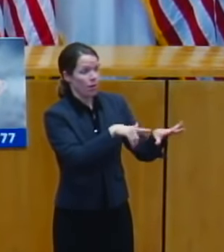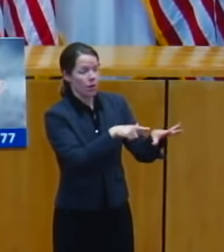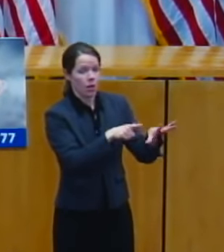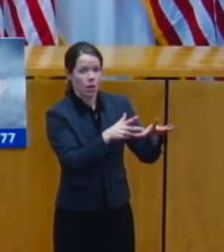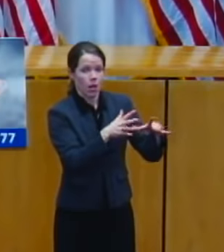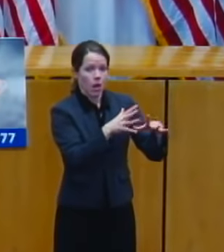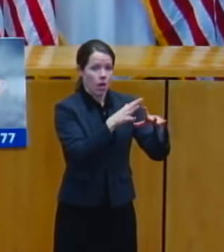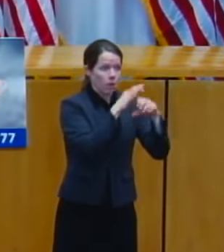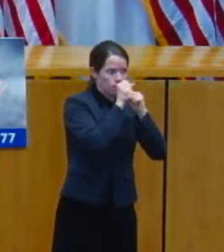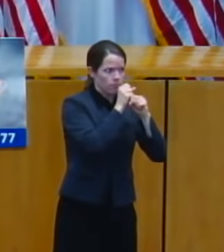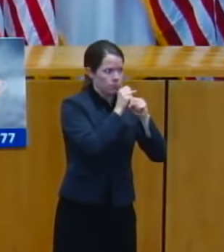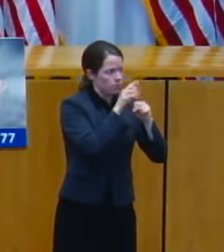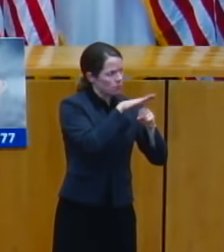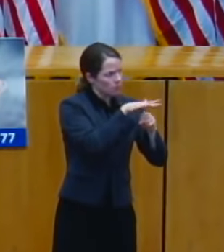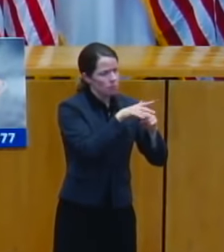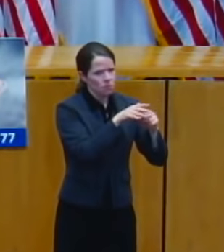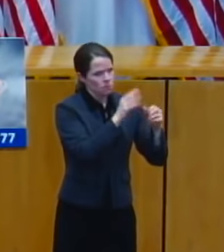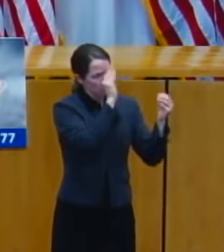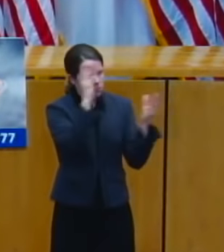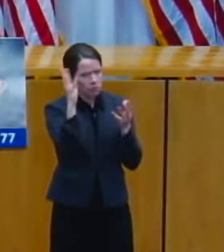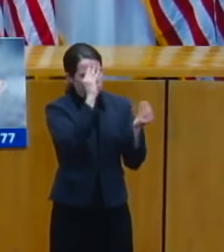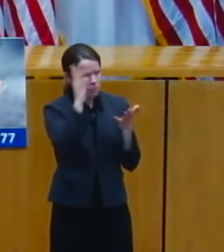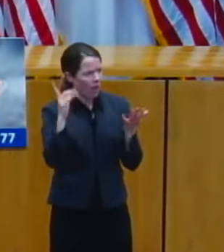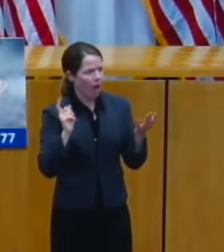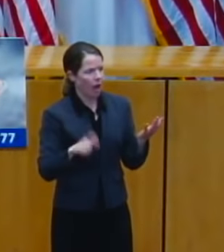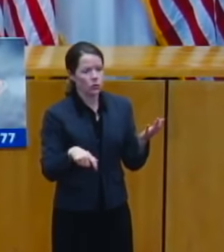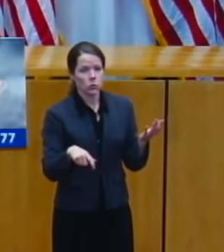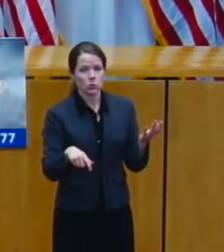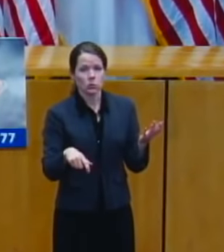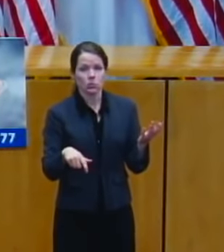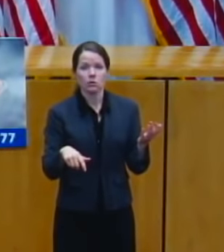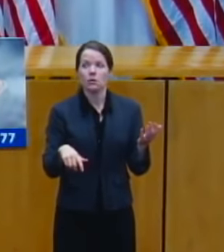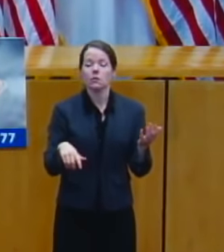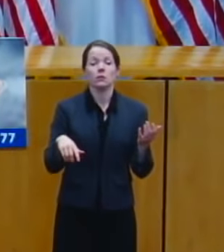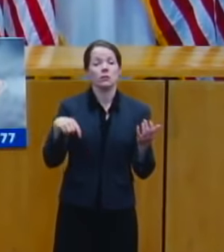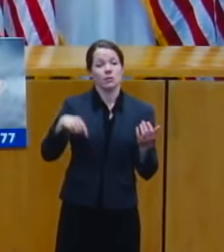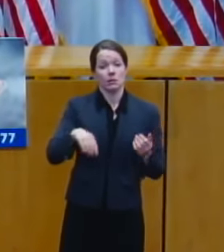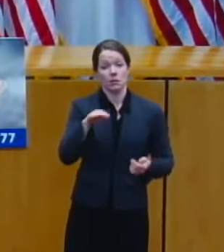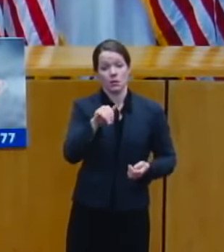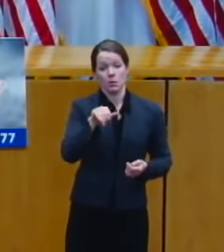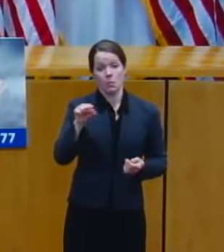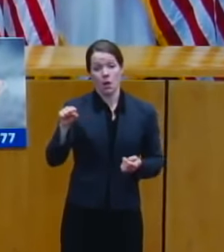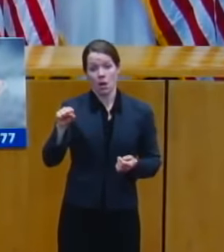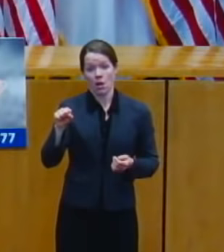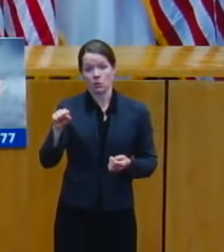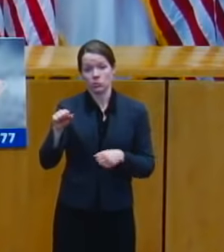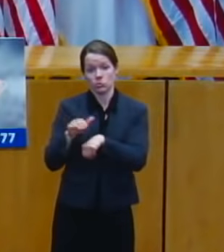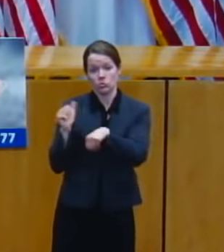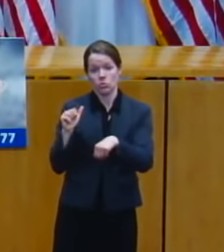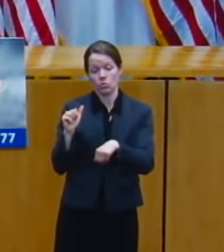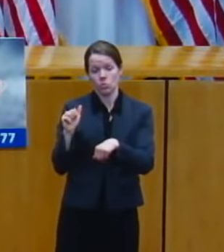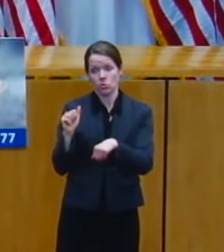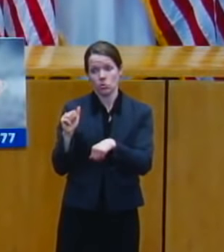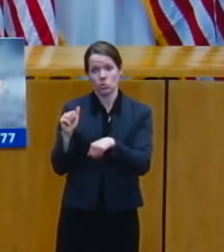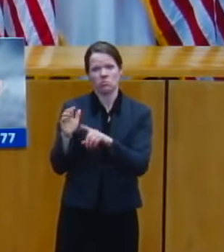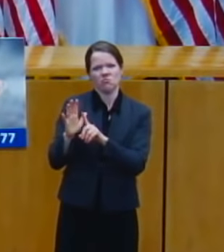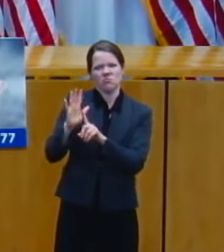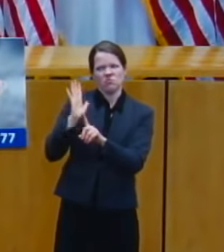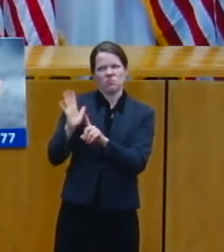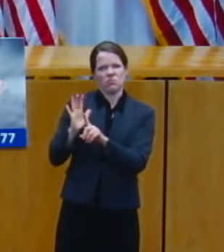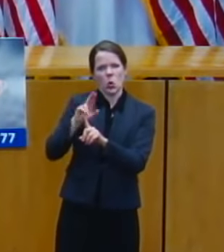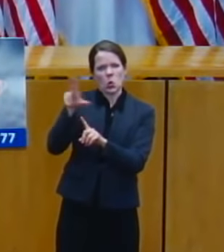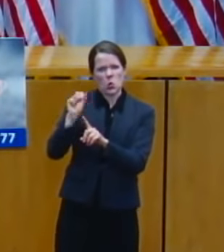brought in former First Assistant to the U.S. Attorney here in Massachusetts, Mark Perlstein, to do an